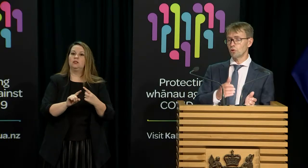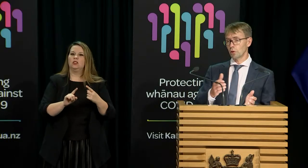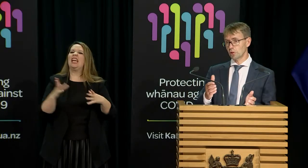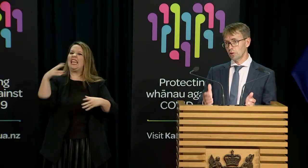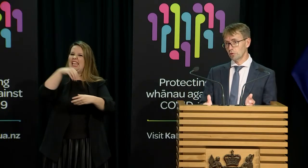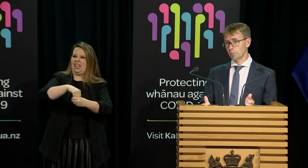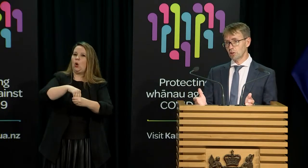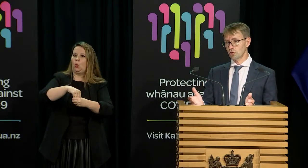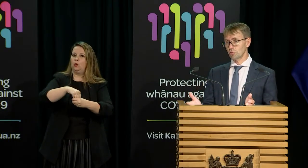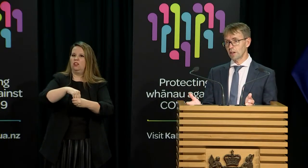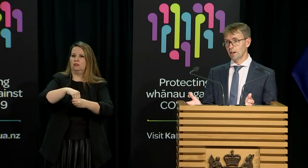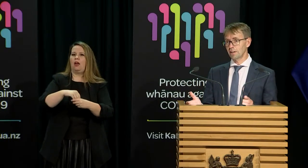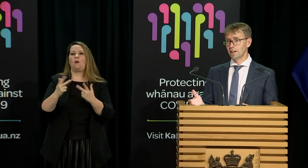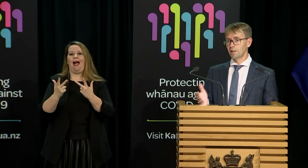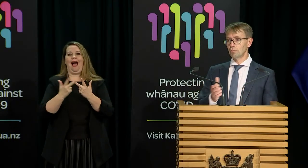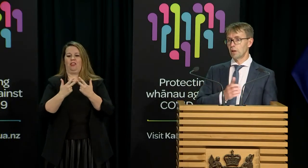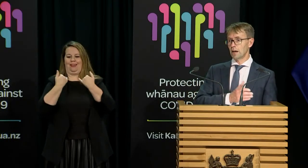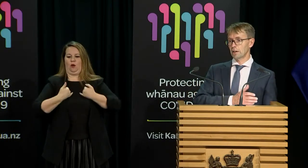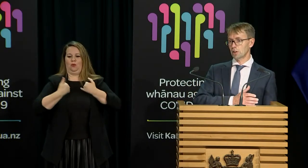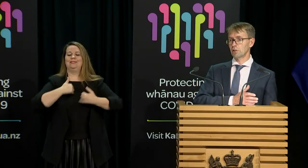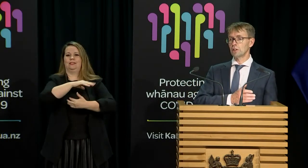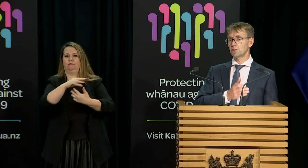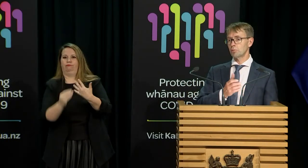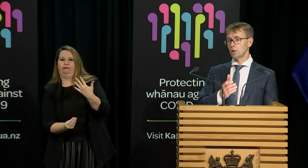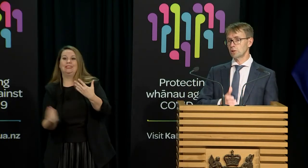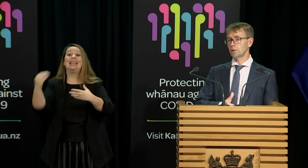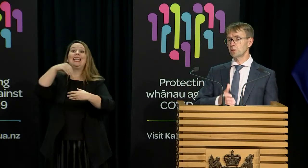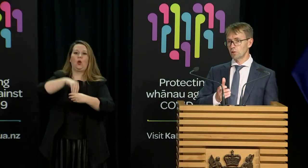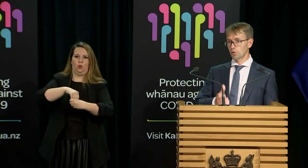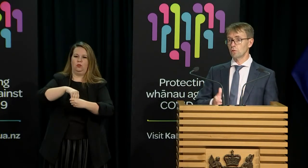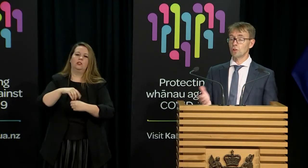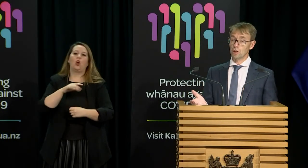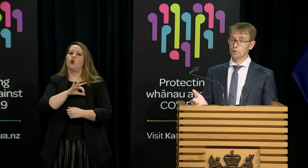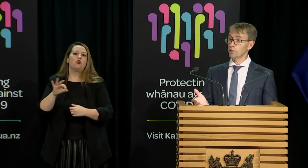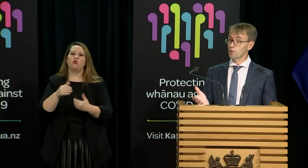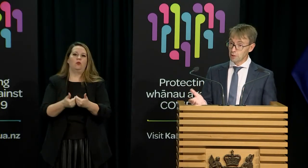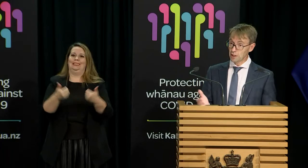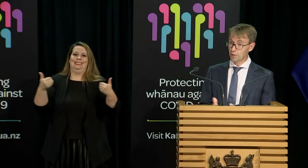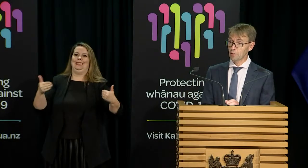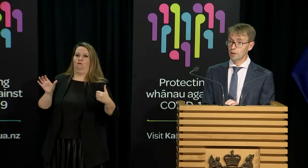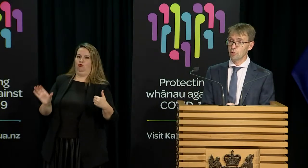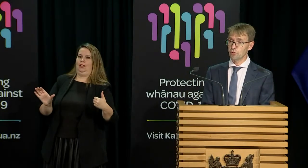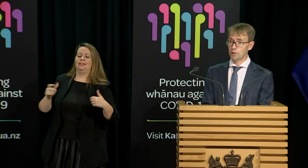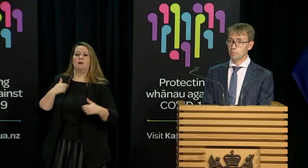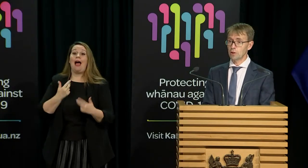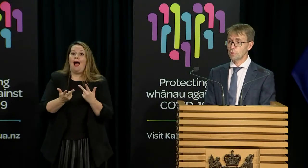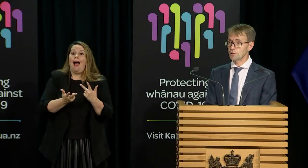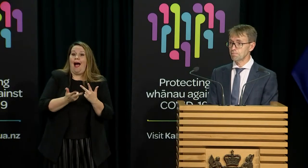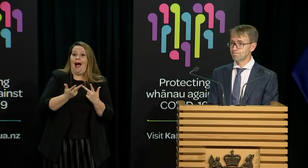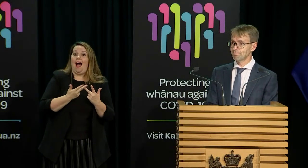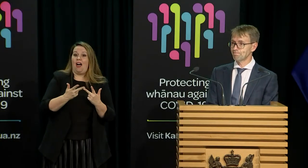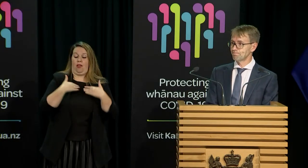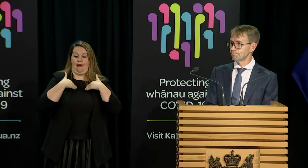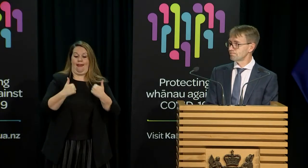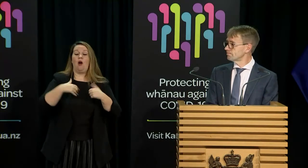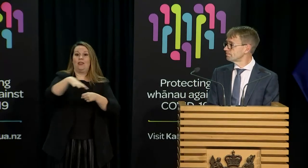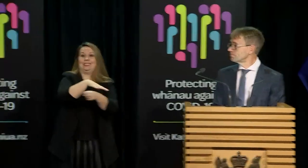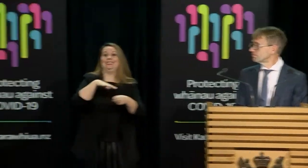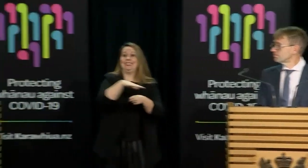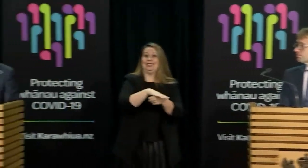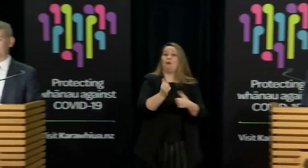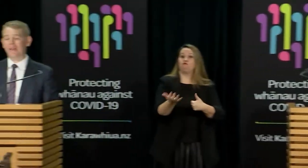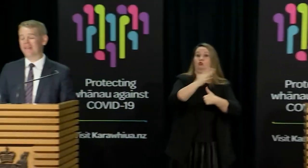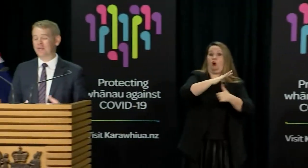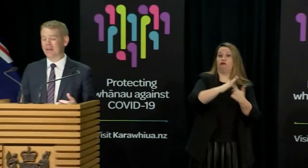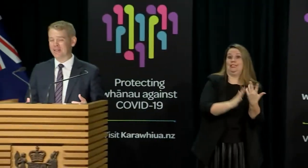of course want to do is make sure we are giving it the priority that it deserves alongside many other health sector priorities. Just a brief